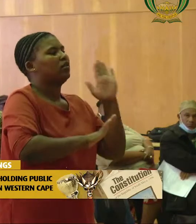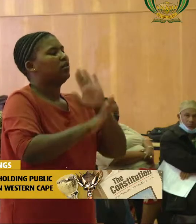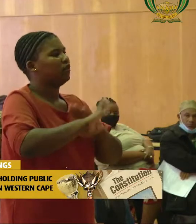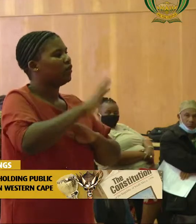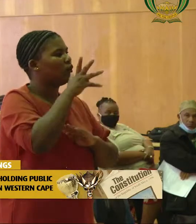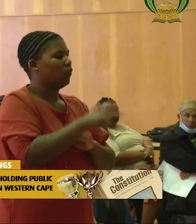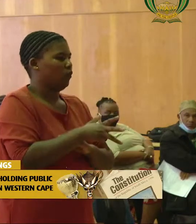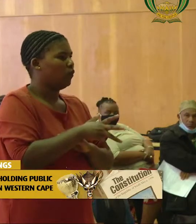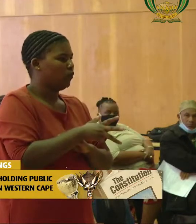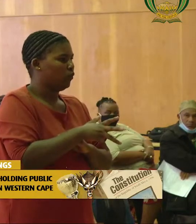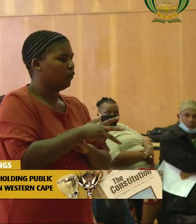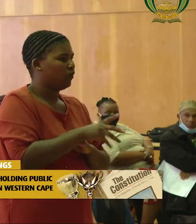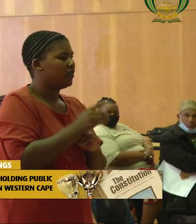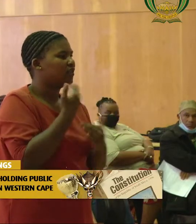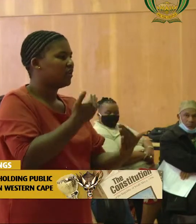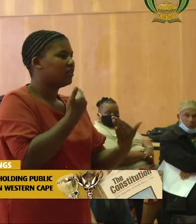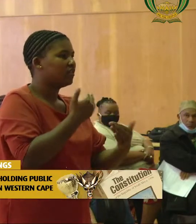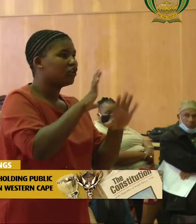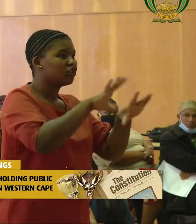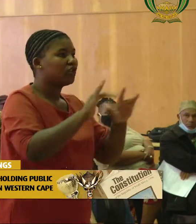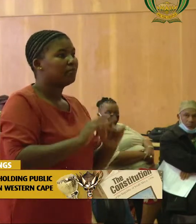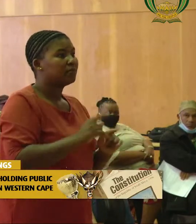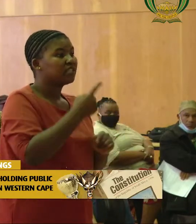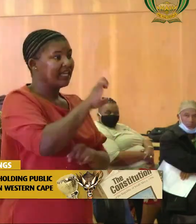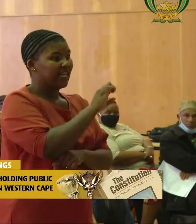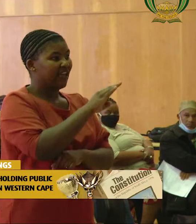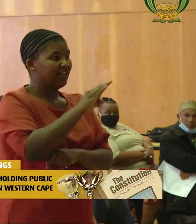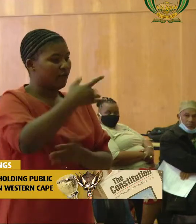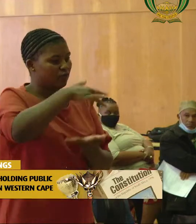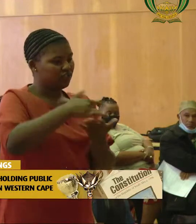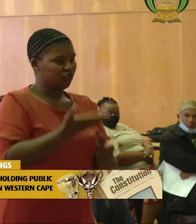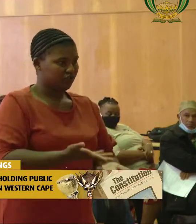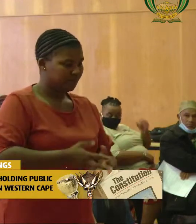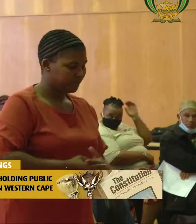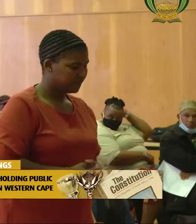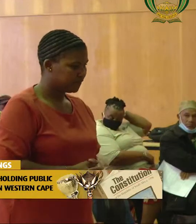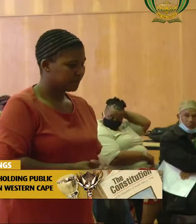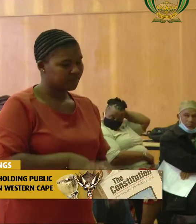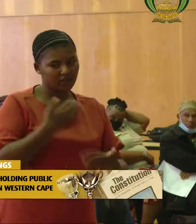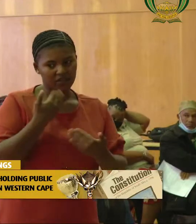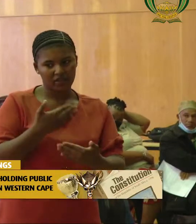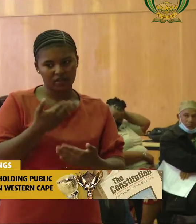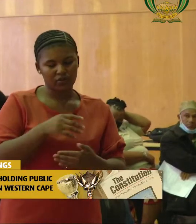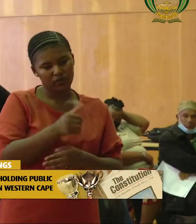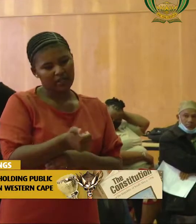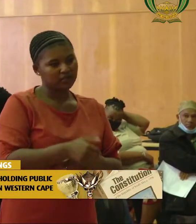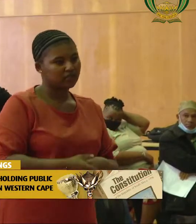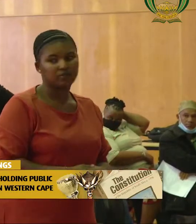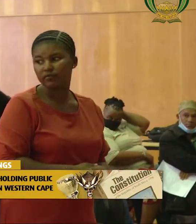of by-election. Thank you very much, Chairperson. That is an EFF position. Thank you. Next.